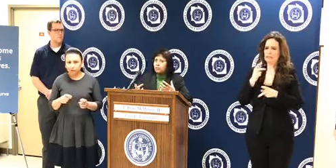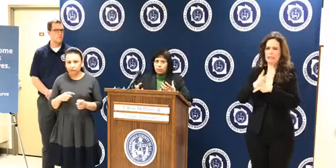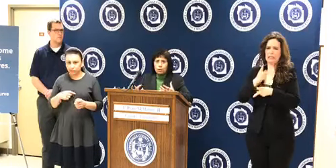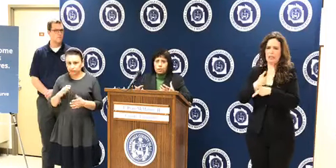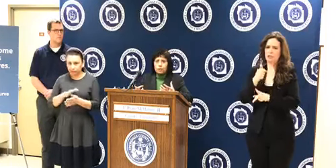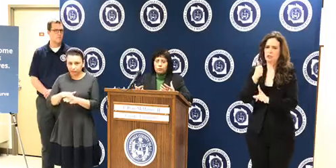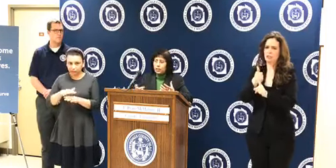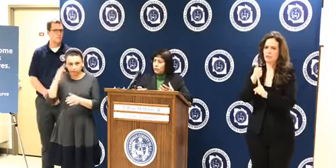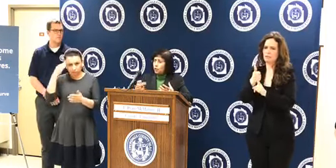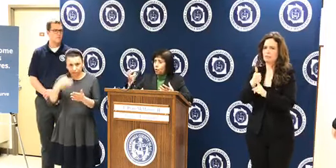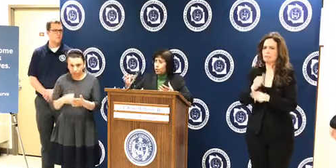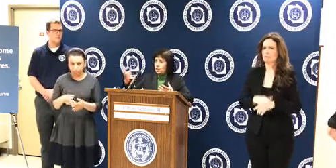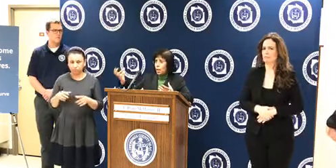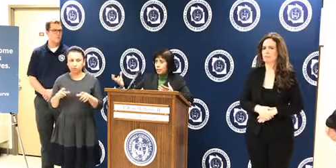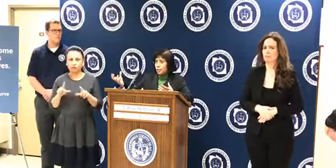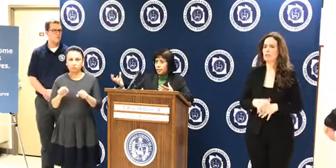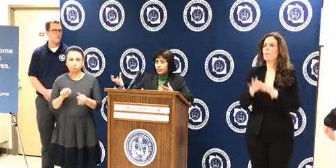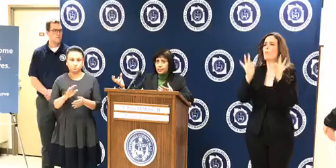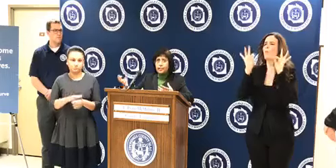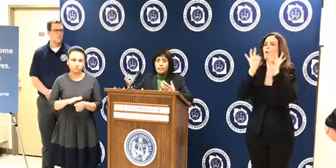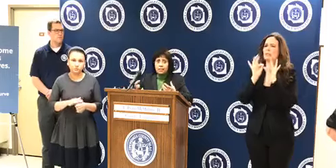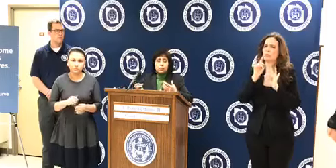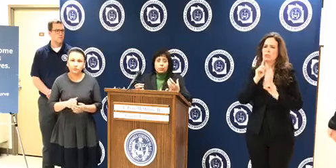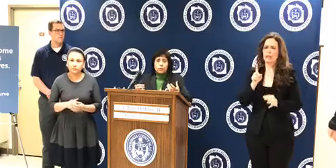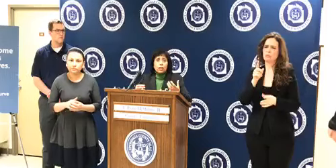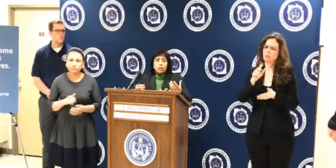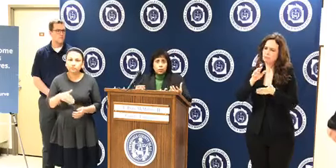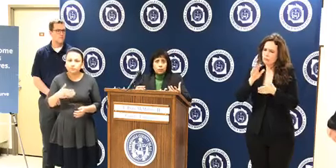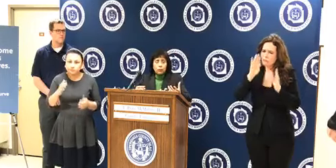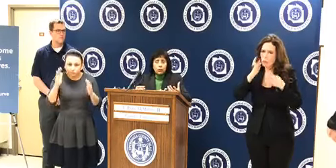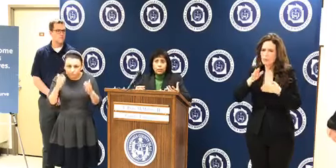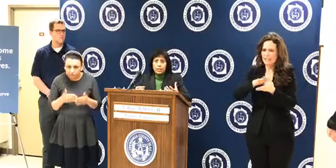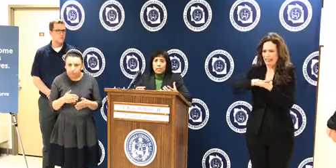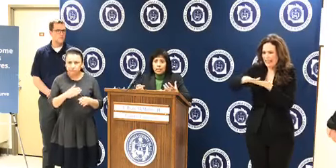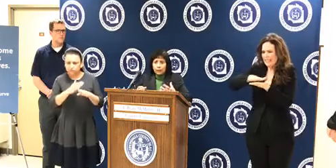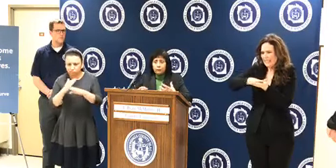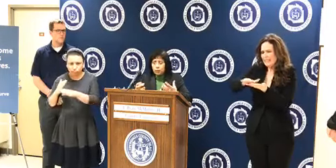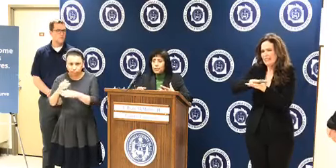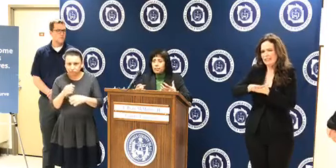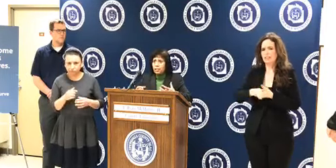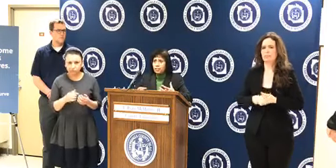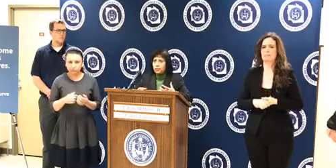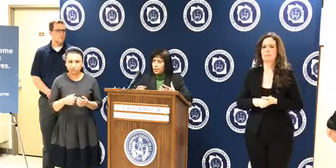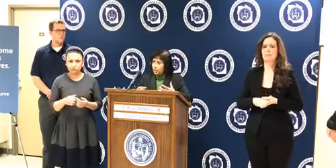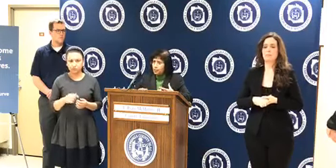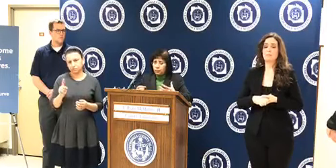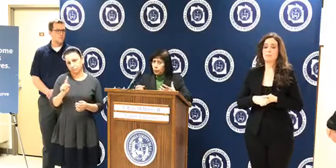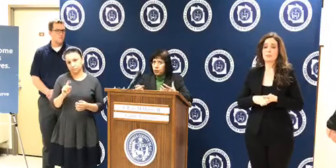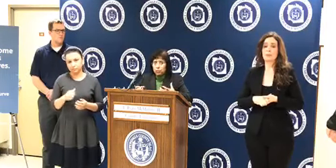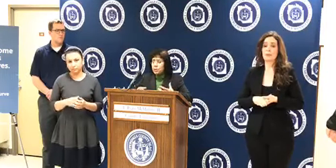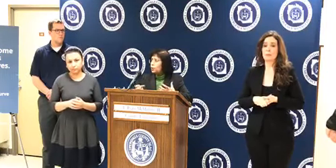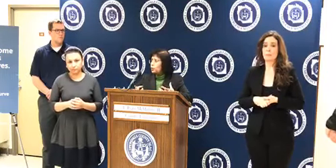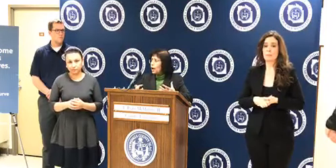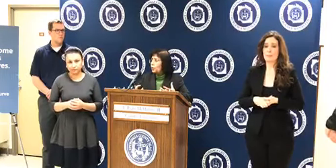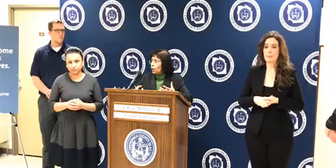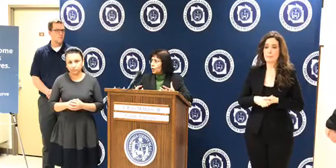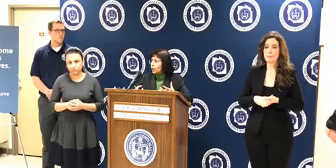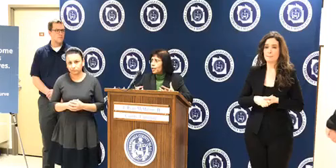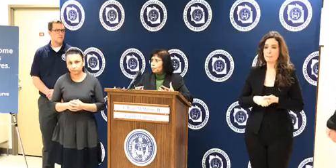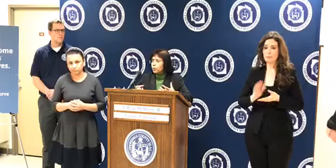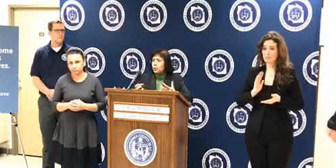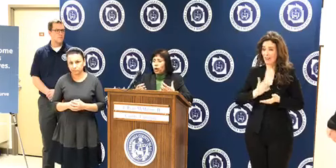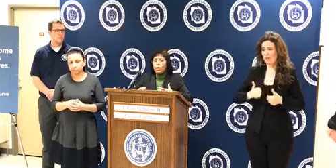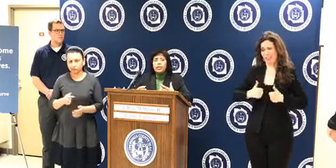difficulty in the short term will have a long-term health gains. That's what we are looking for. Life will be changed for next several weeks. We don't know how